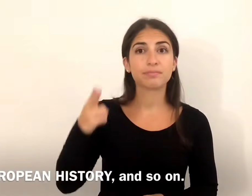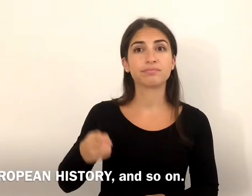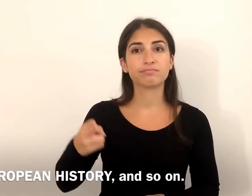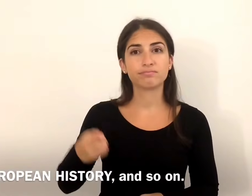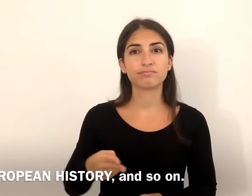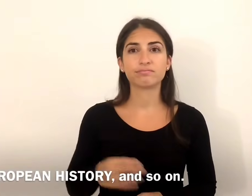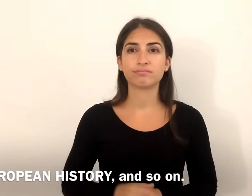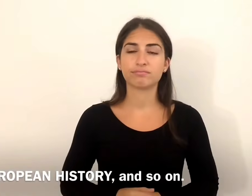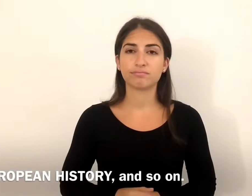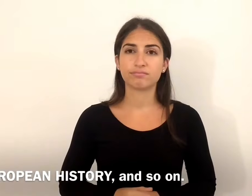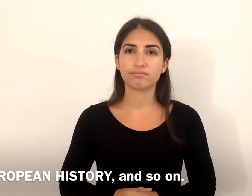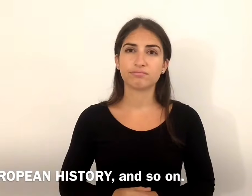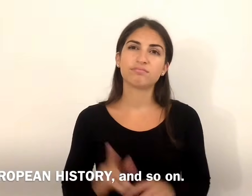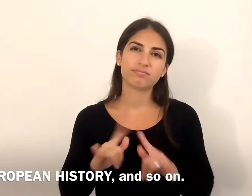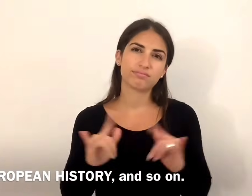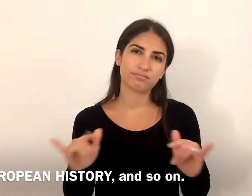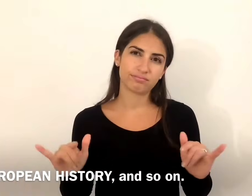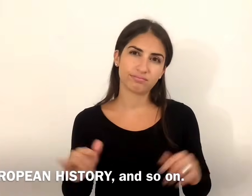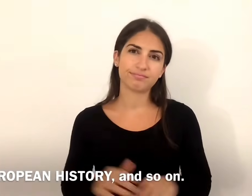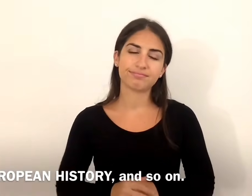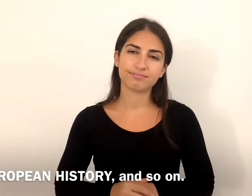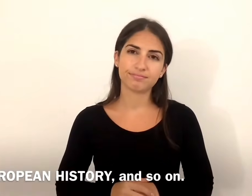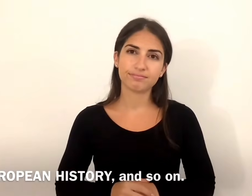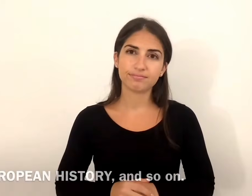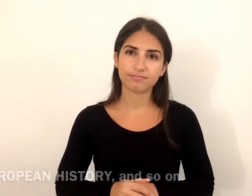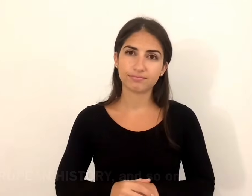European history, and so on.